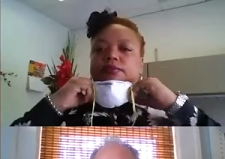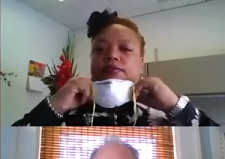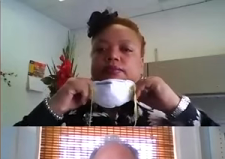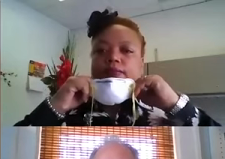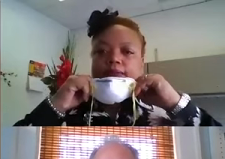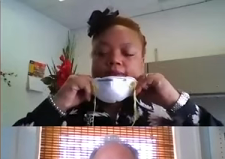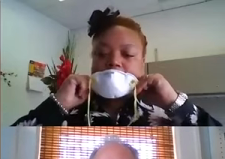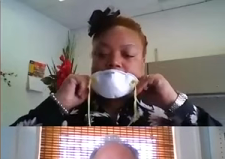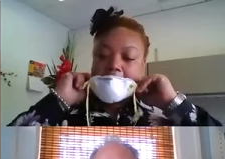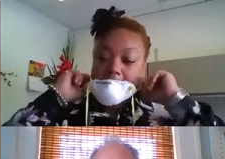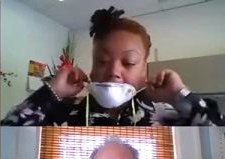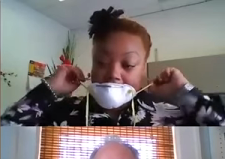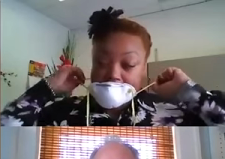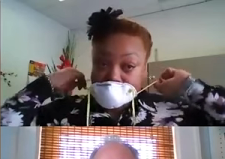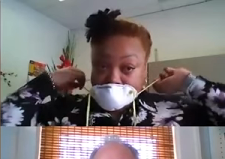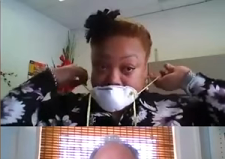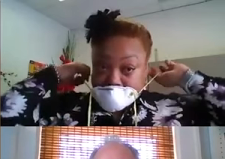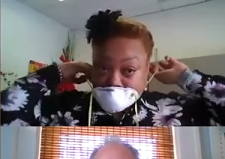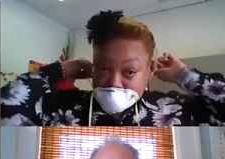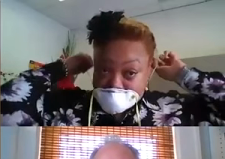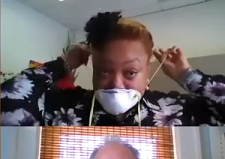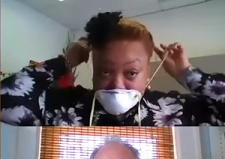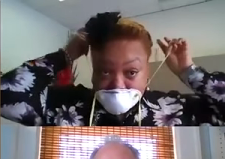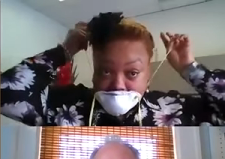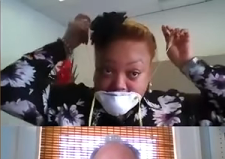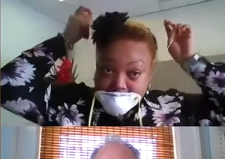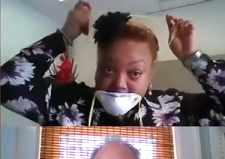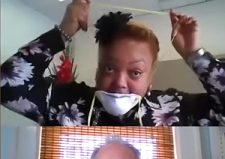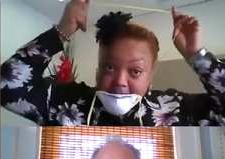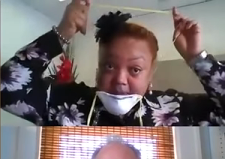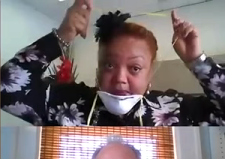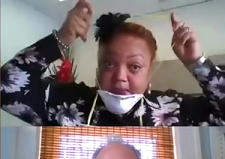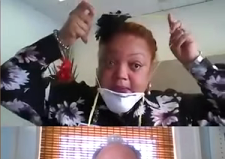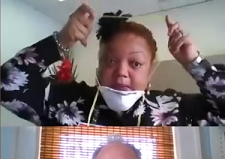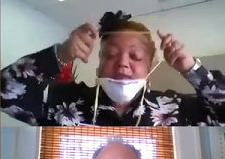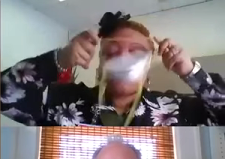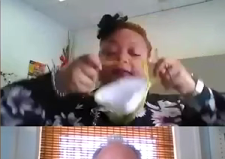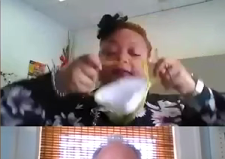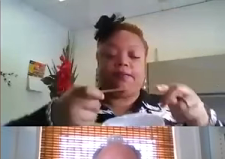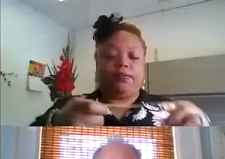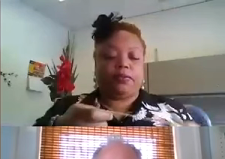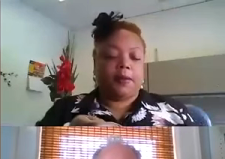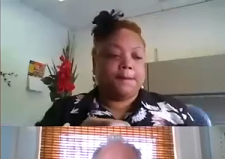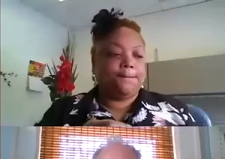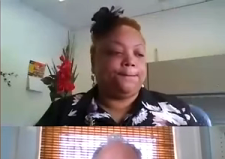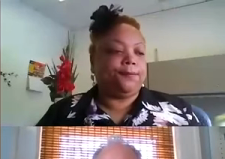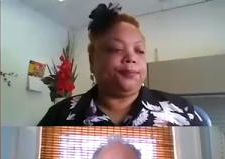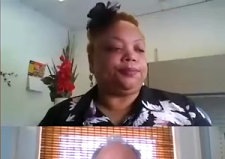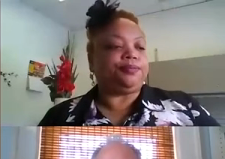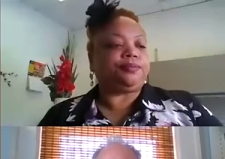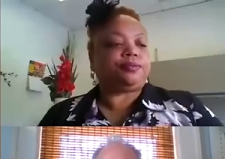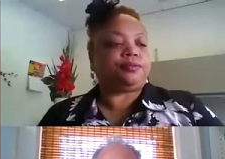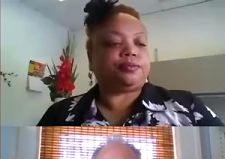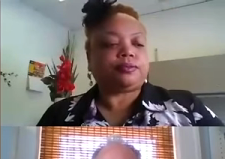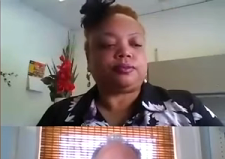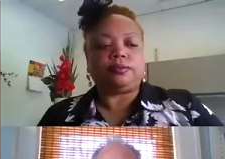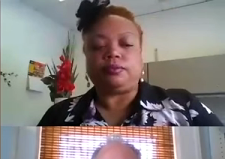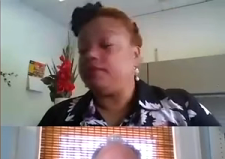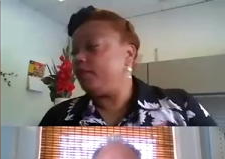together, therefore. We must work together under one flag to one end, the more abundant